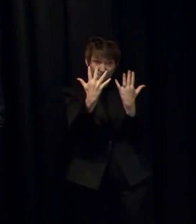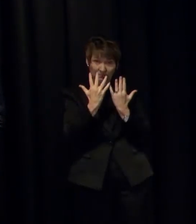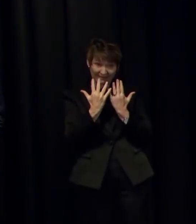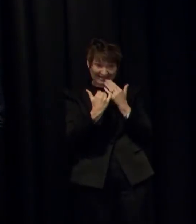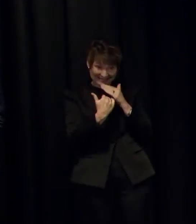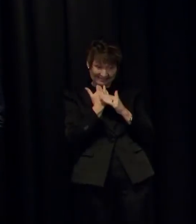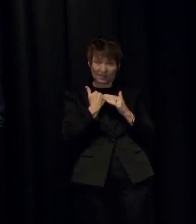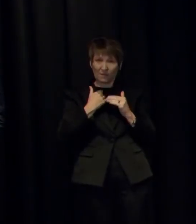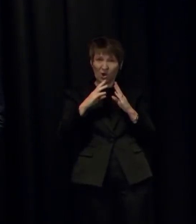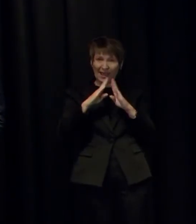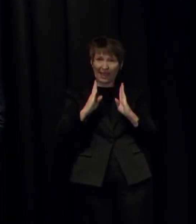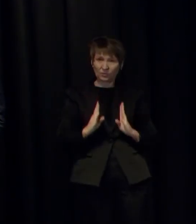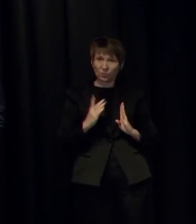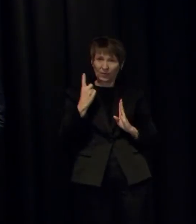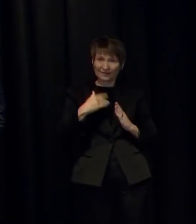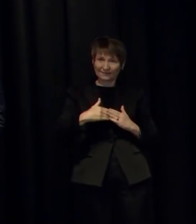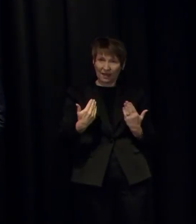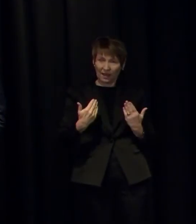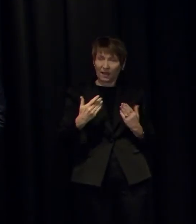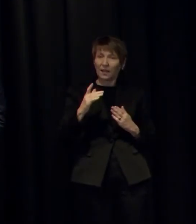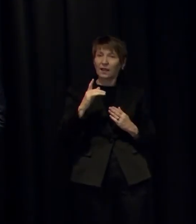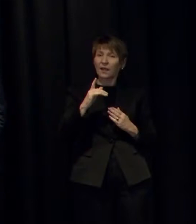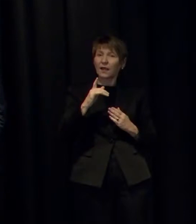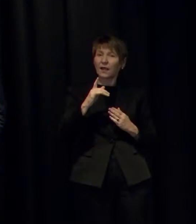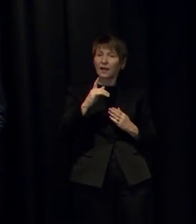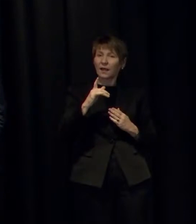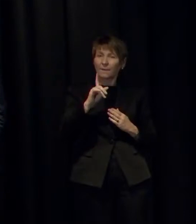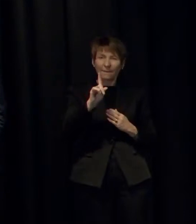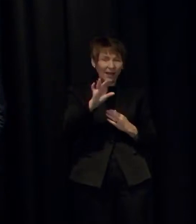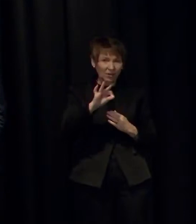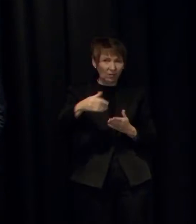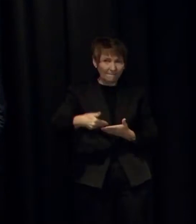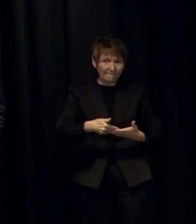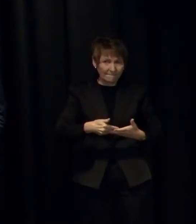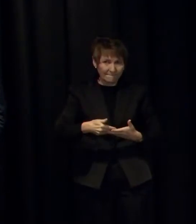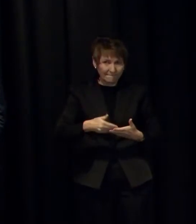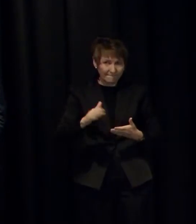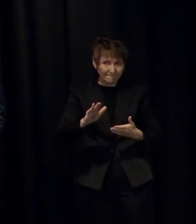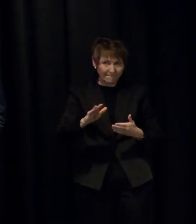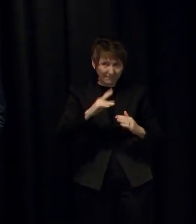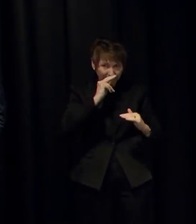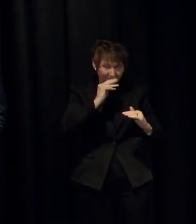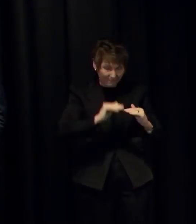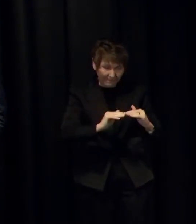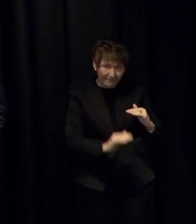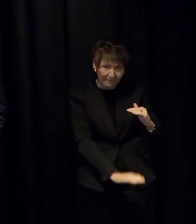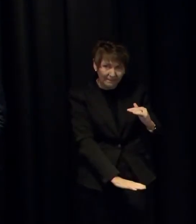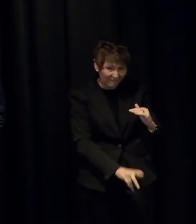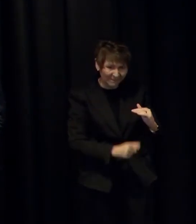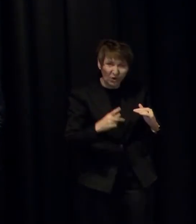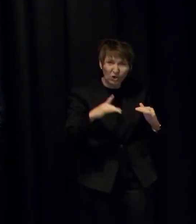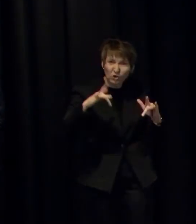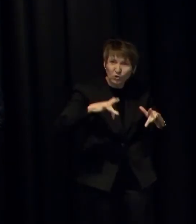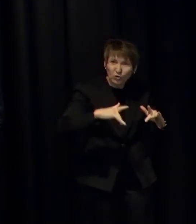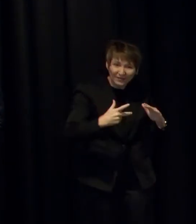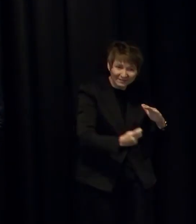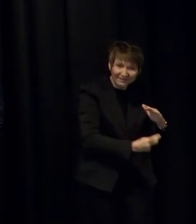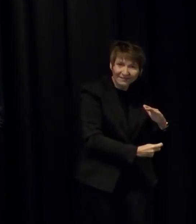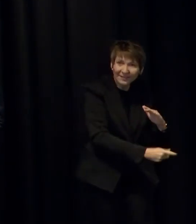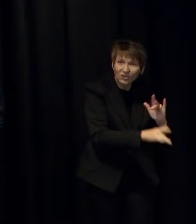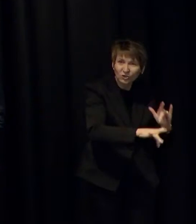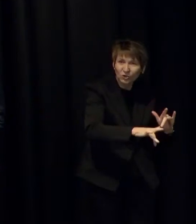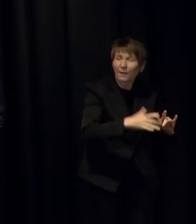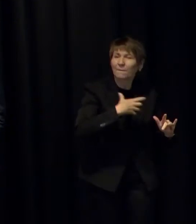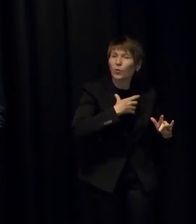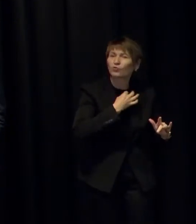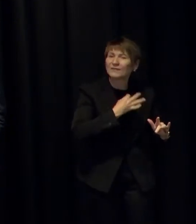adjustment for us to make. You can move 15 kilometres now. It was going to go to 25 kilometres. We've decided